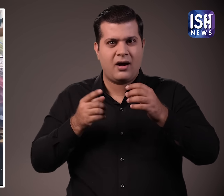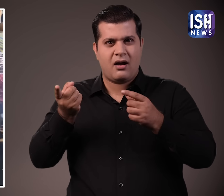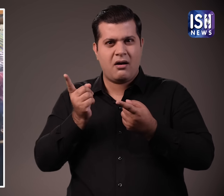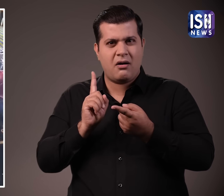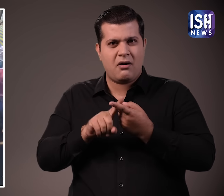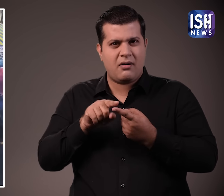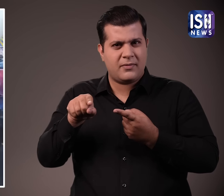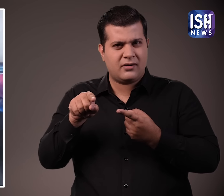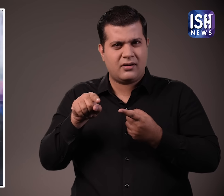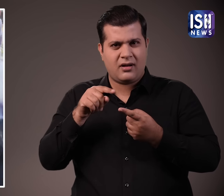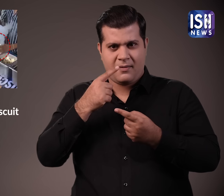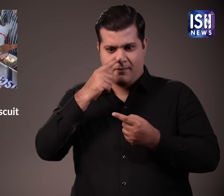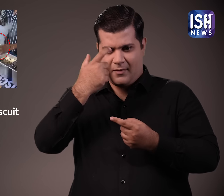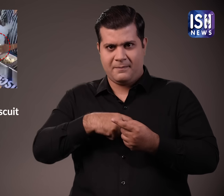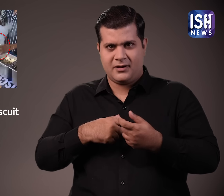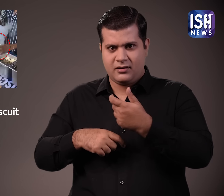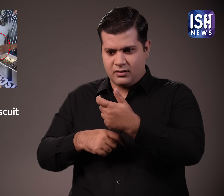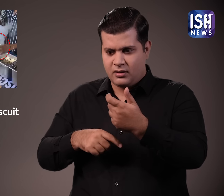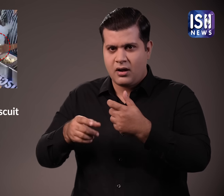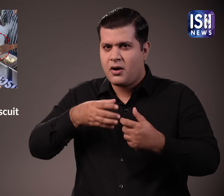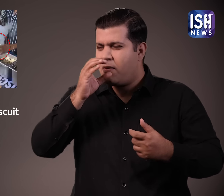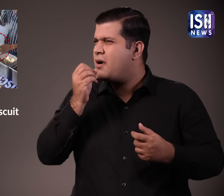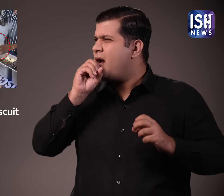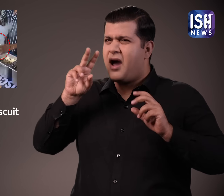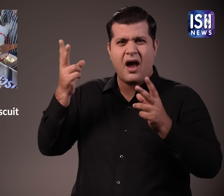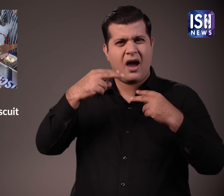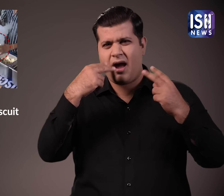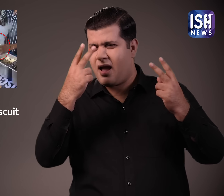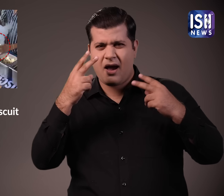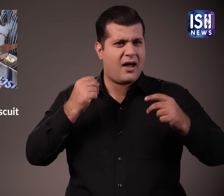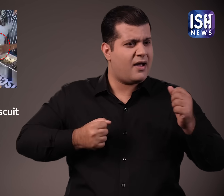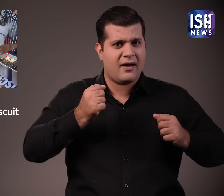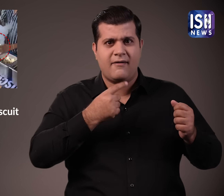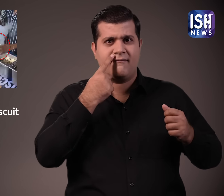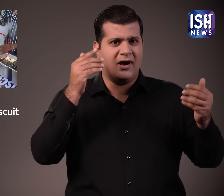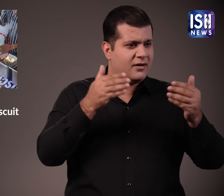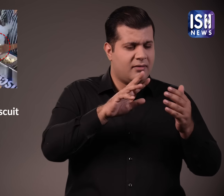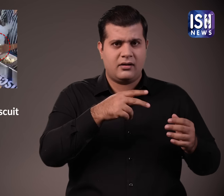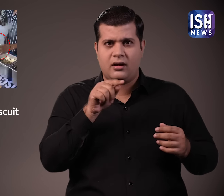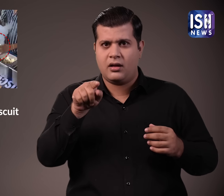After drinking from the glass, the boy is crying and feeling uneasy while the mother is filming him.